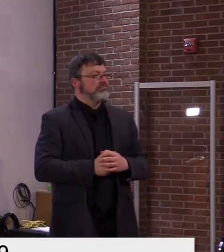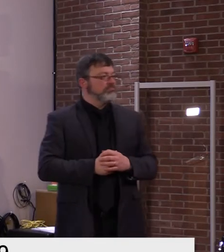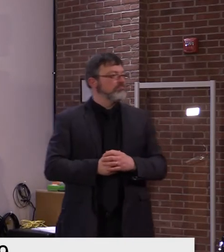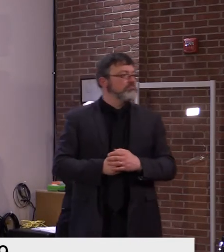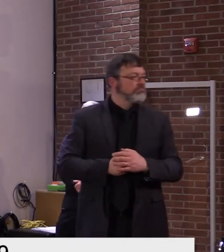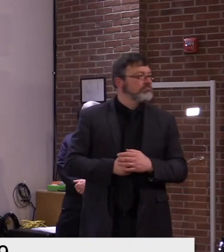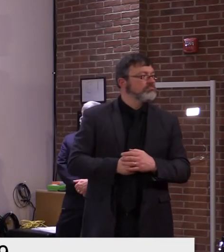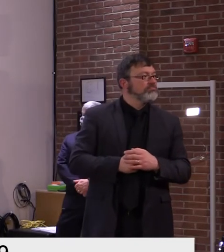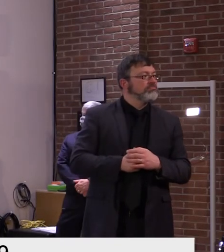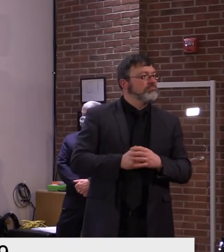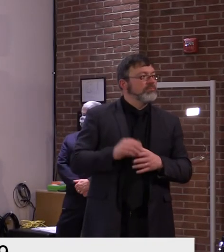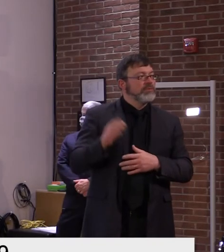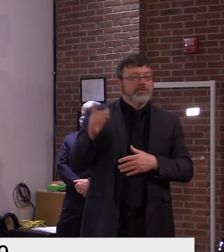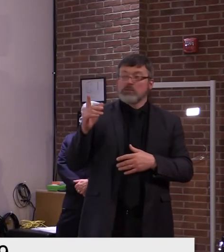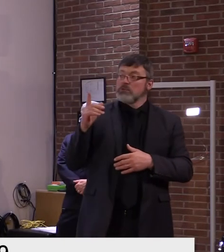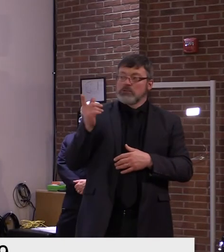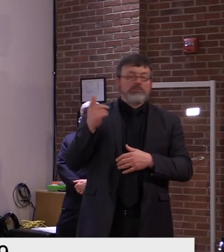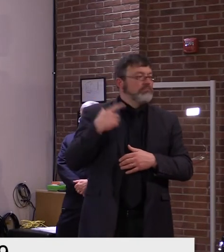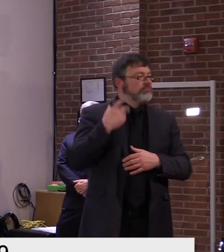All right. That's all I have been. Thank you.